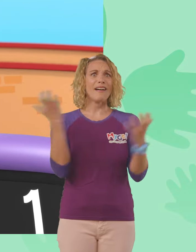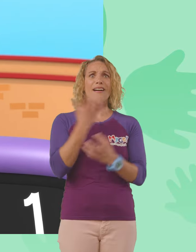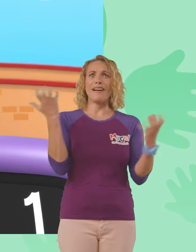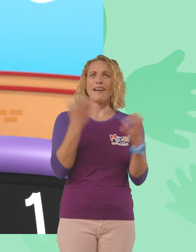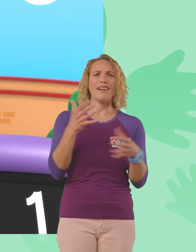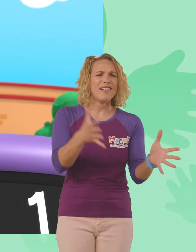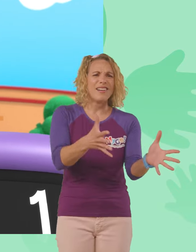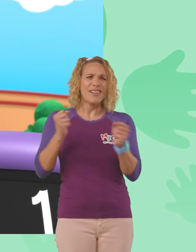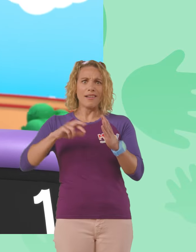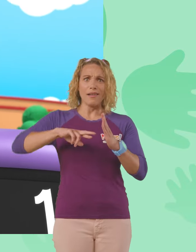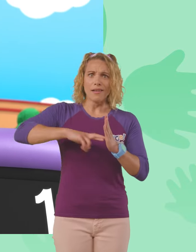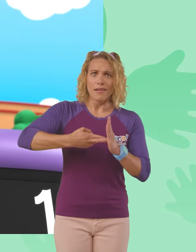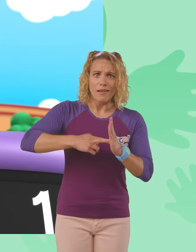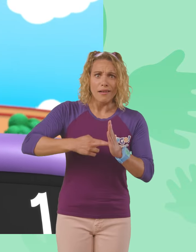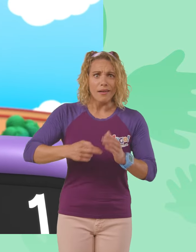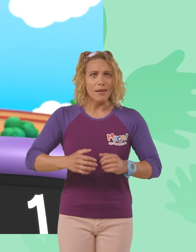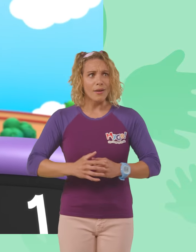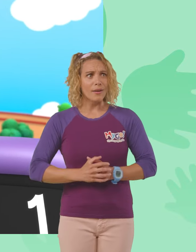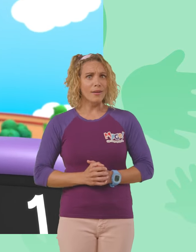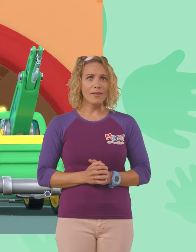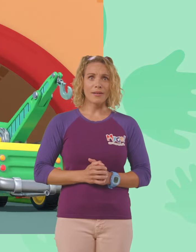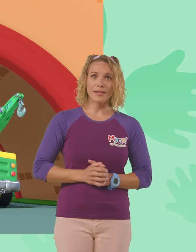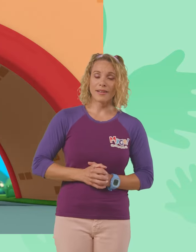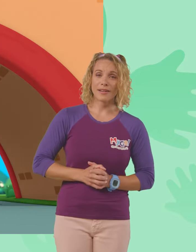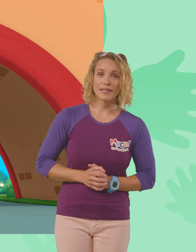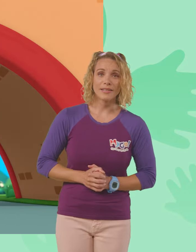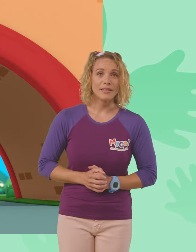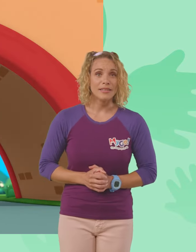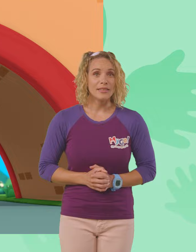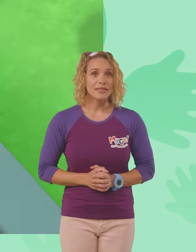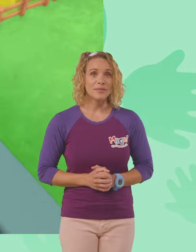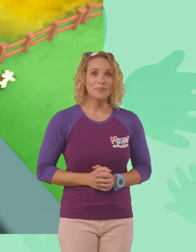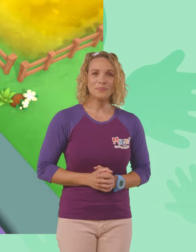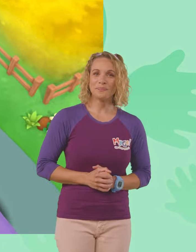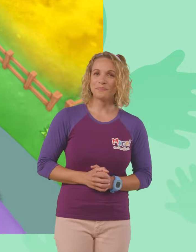Whoa! Spinning screwdrivers!